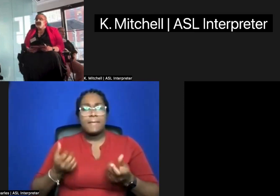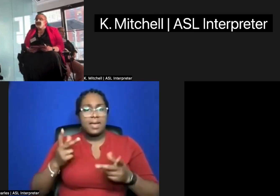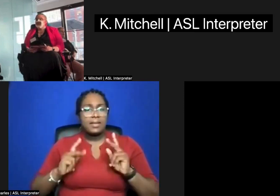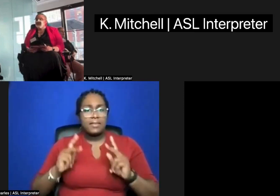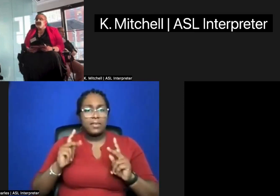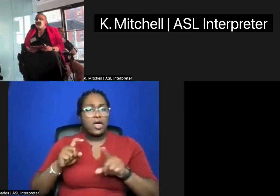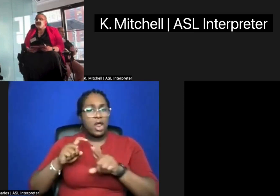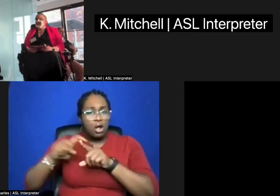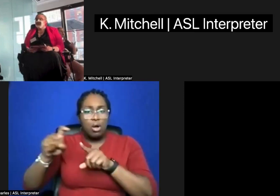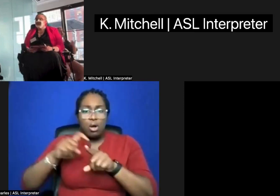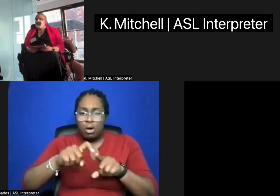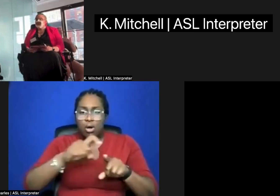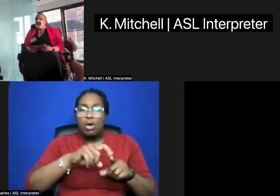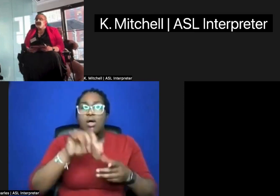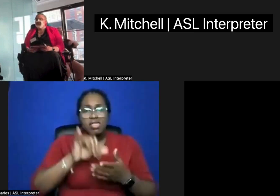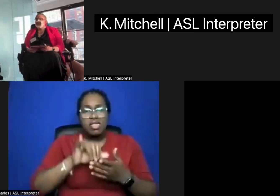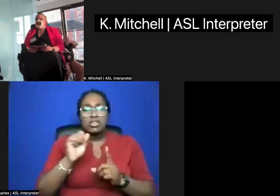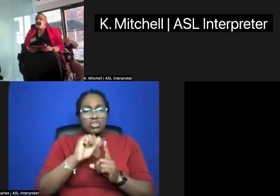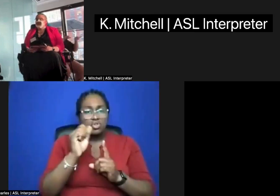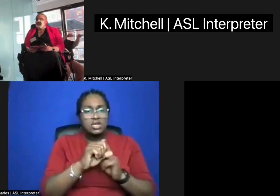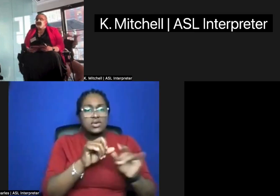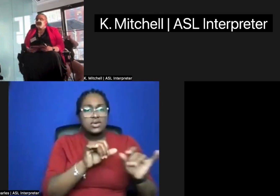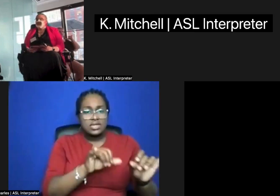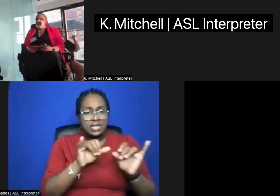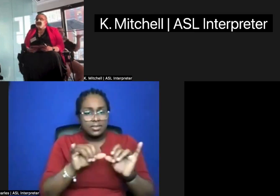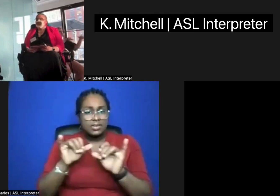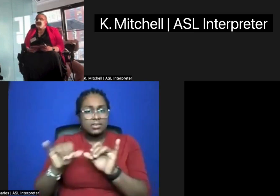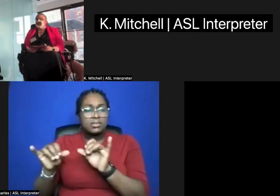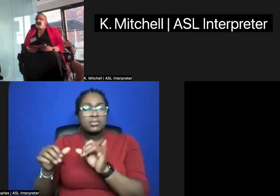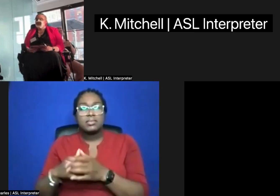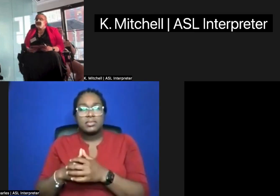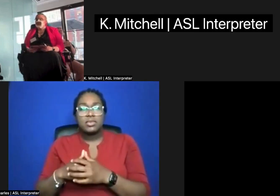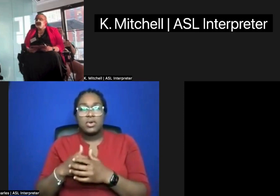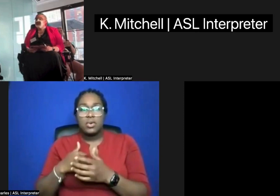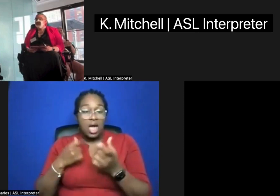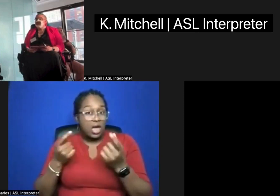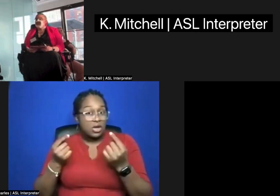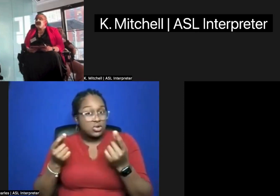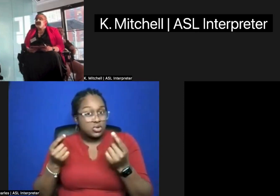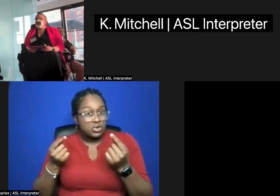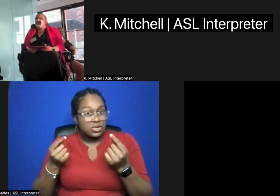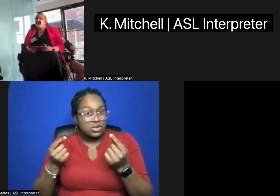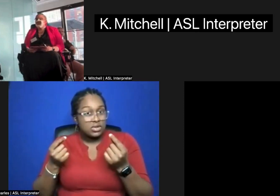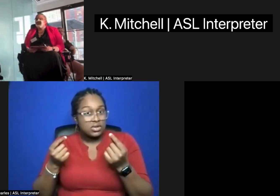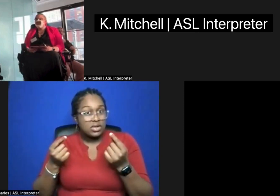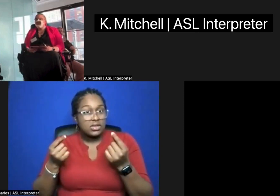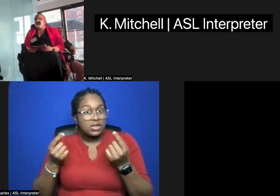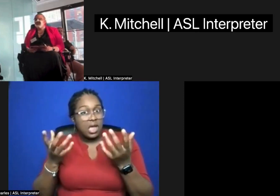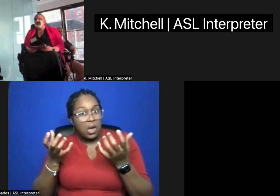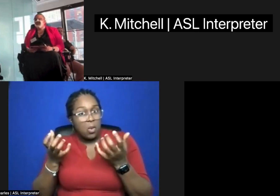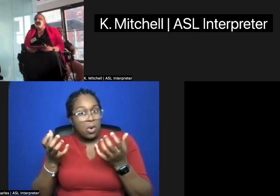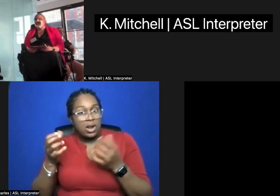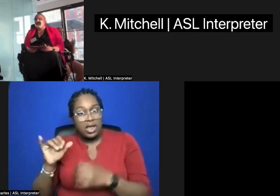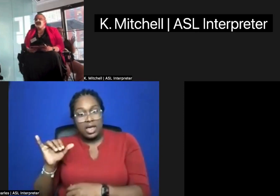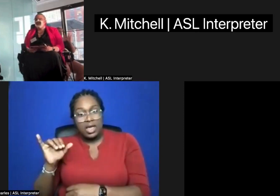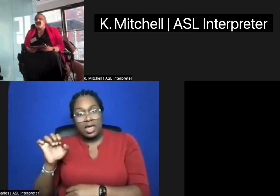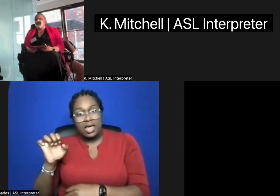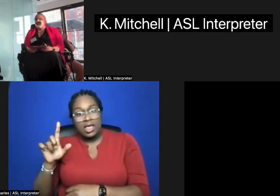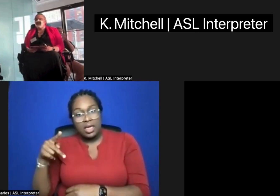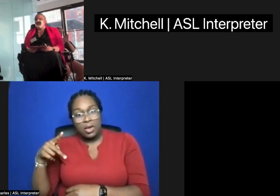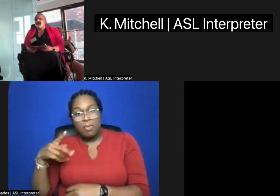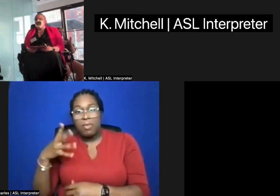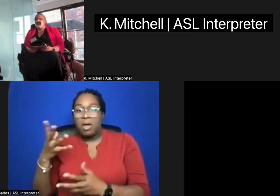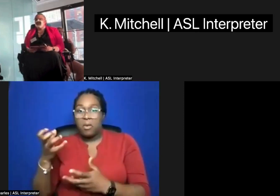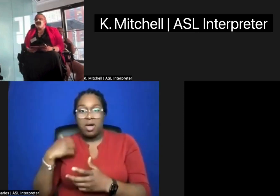So, and if I go back there, what I did to my employers, I went on Yelp and Google, and I just